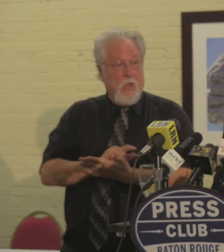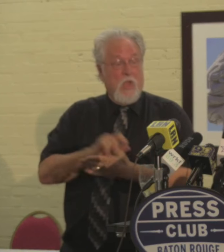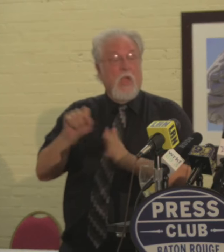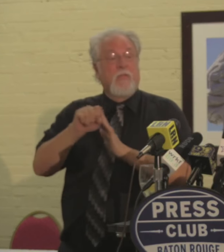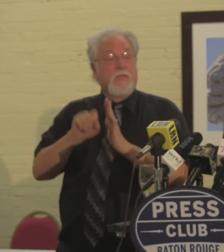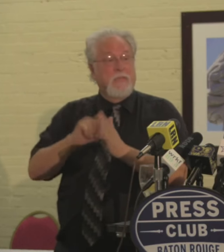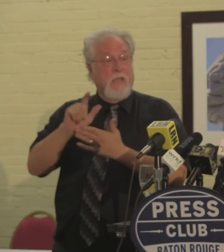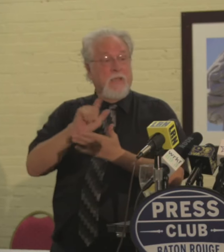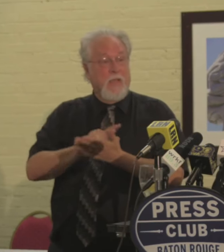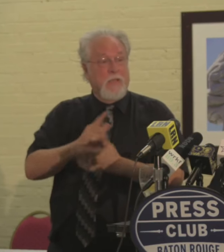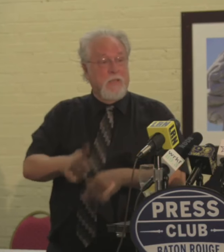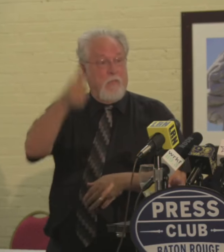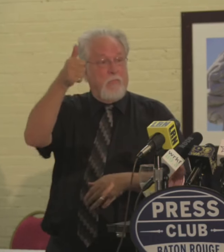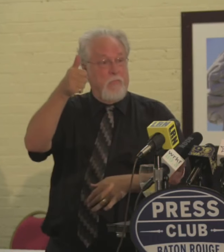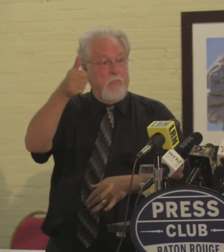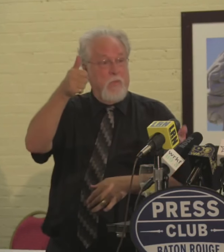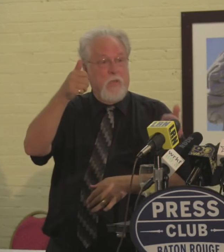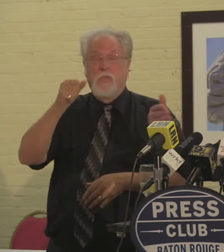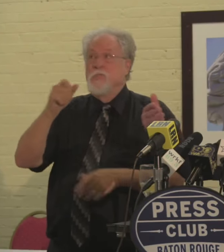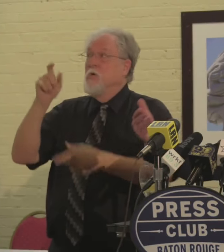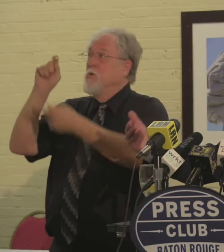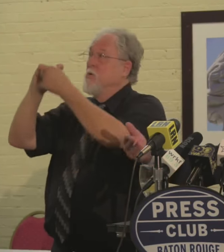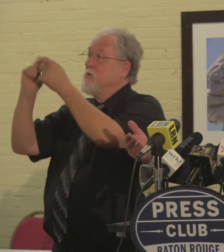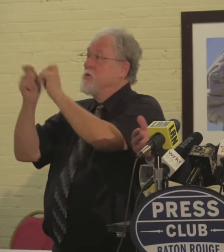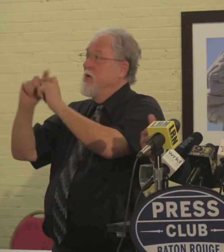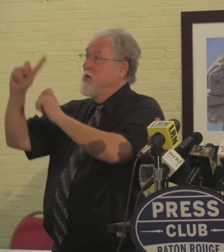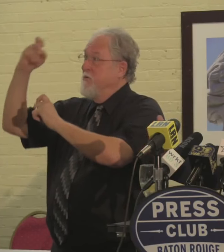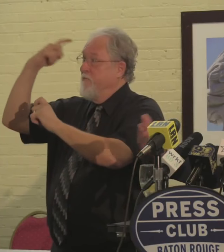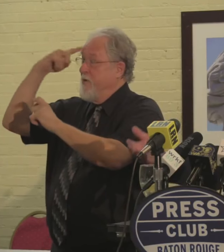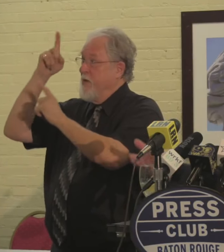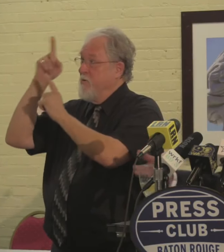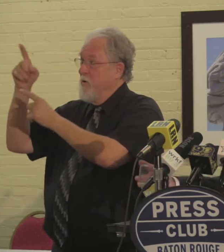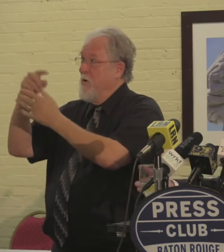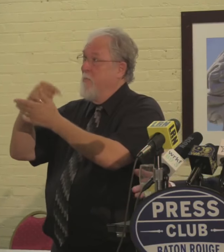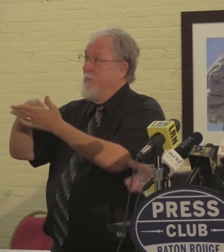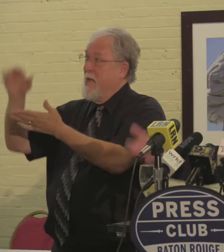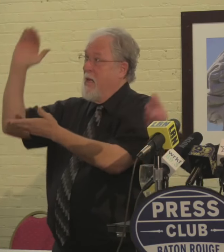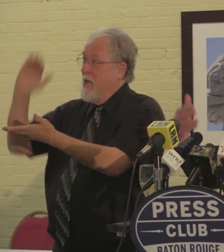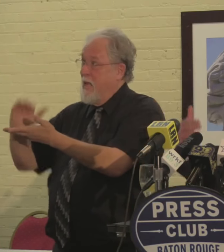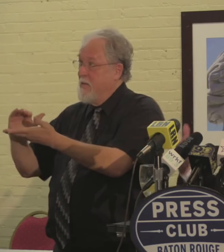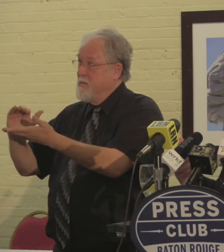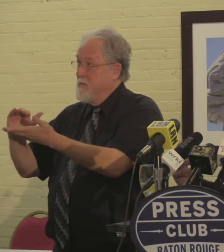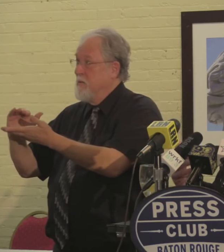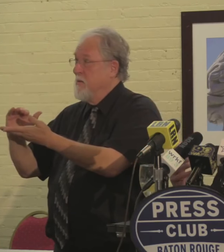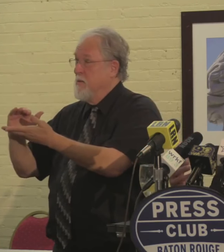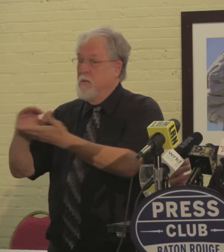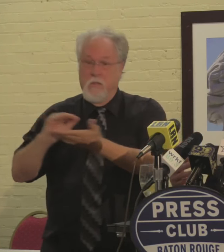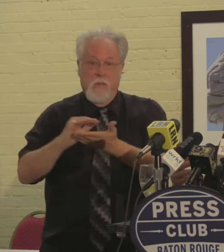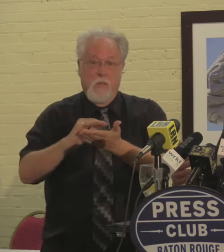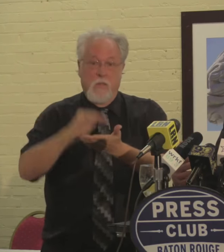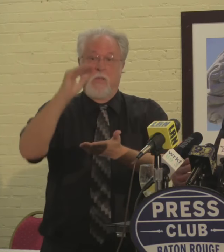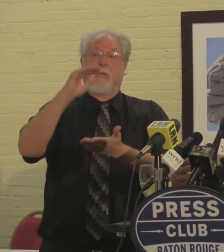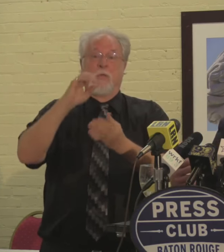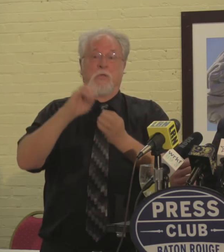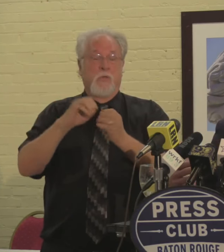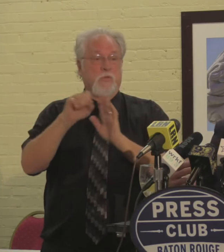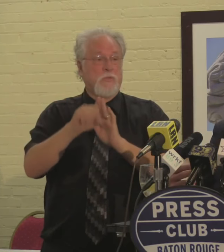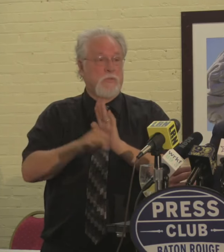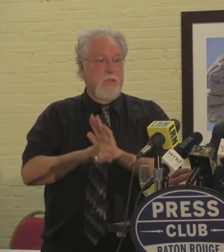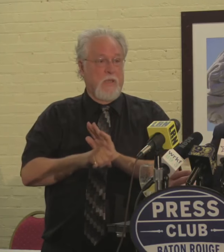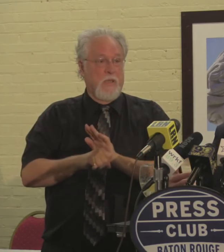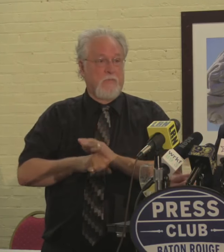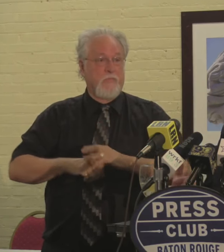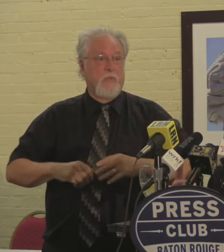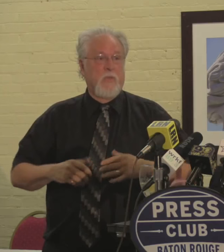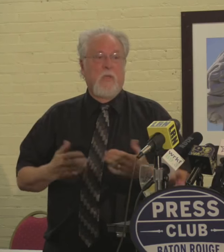would actually go up. So as you amend your federal return to pay less, you would actually be paying more to the state government at the same